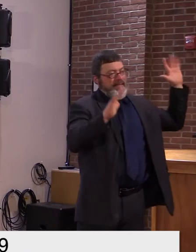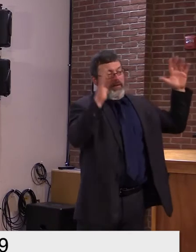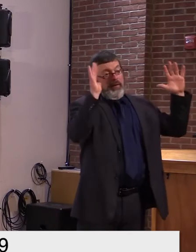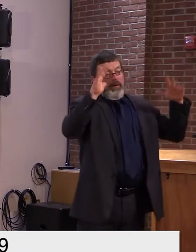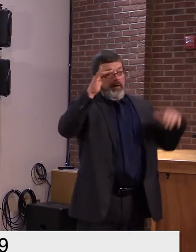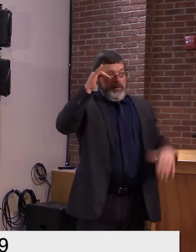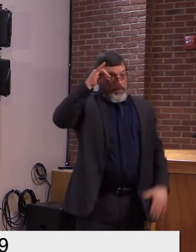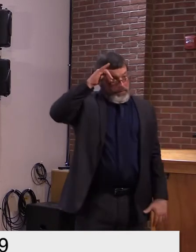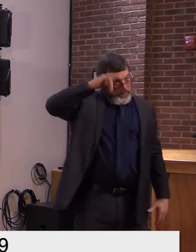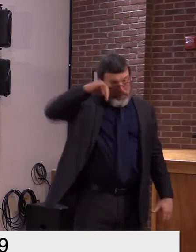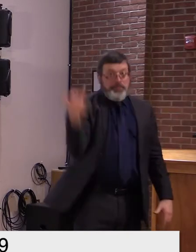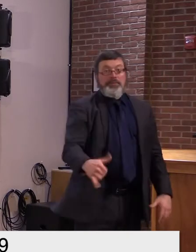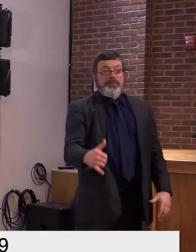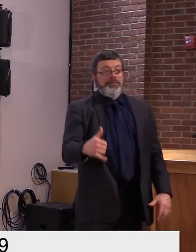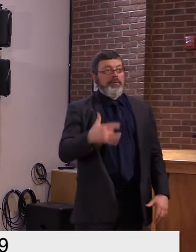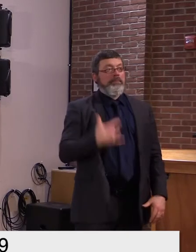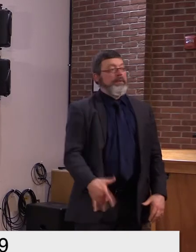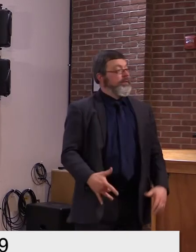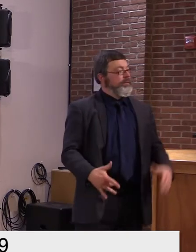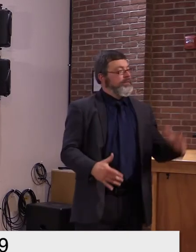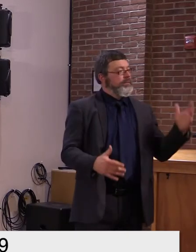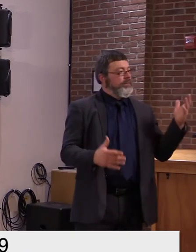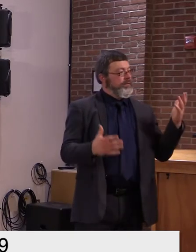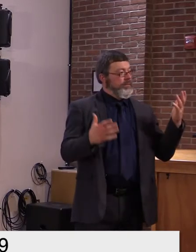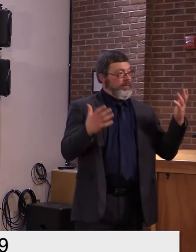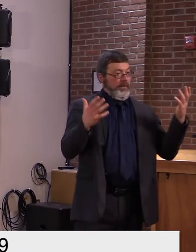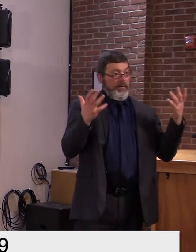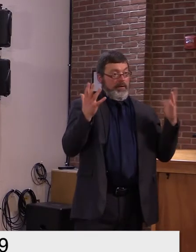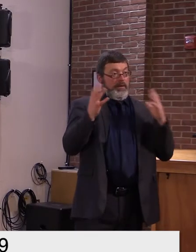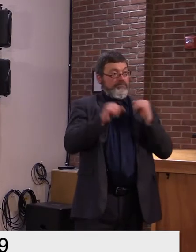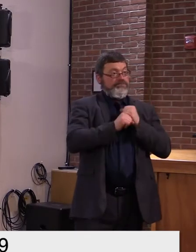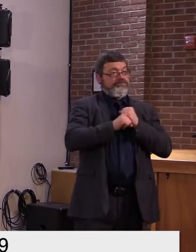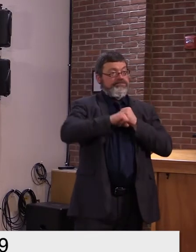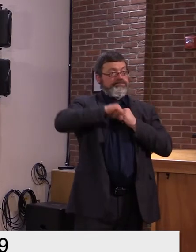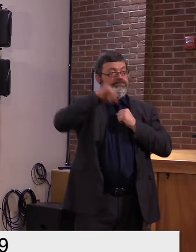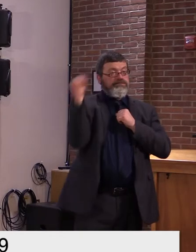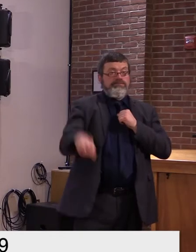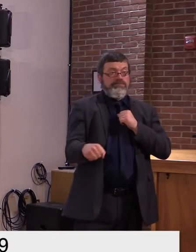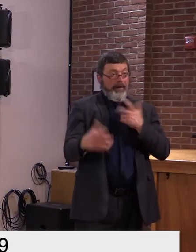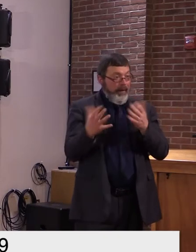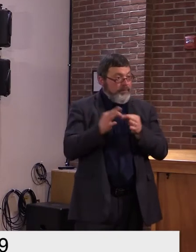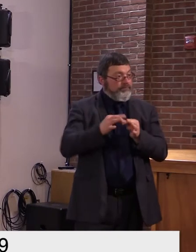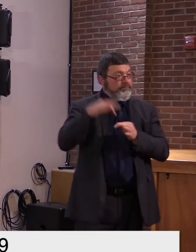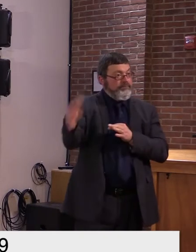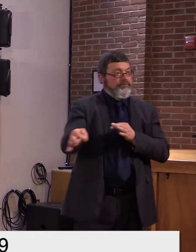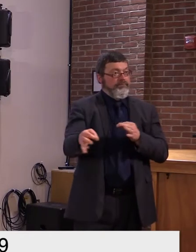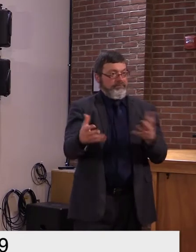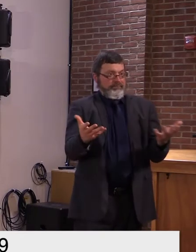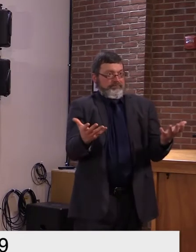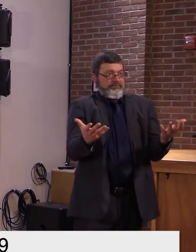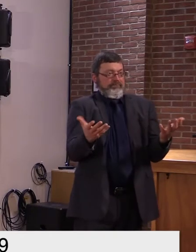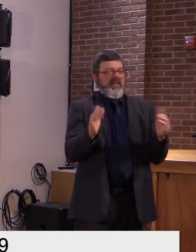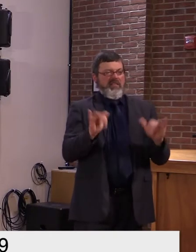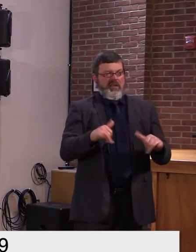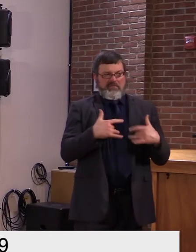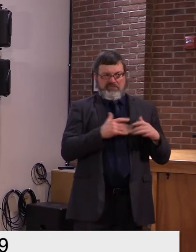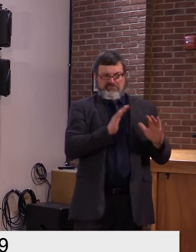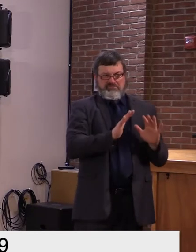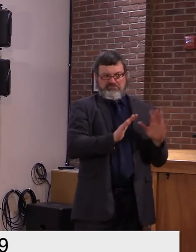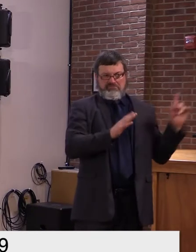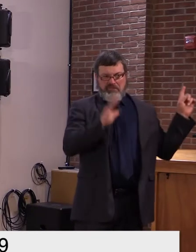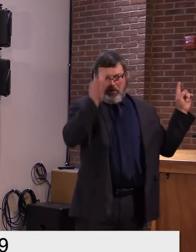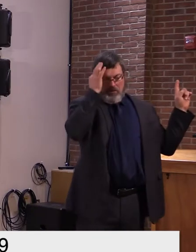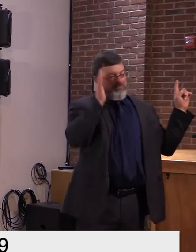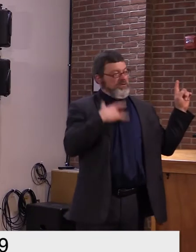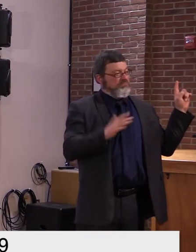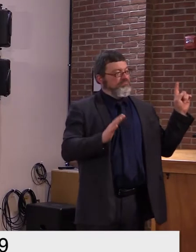the impact it shows. And the House could probably benefit from new leadership on both sides, with people that can work across the